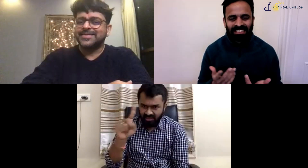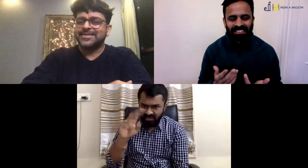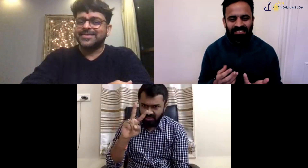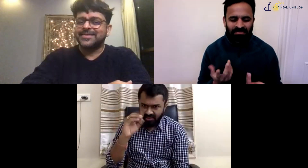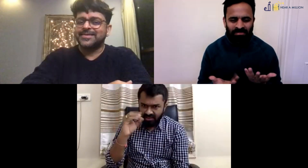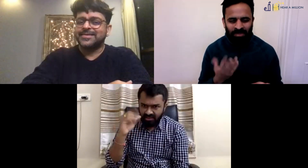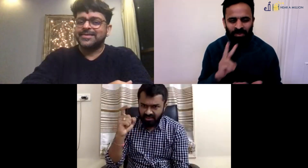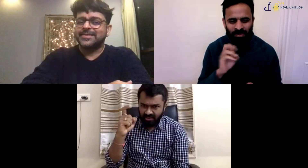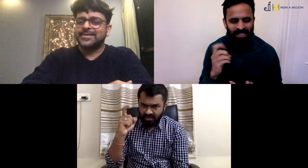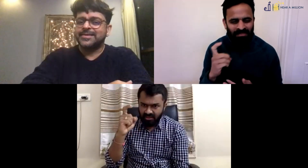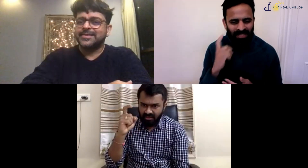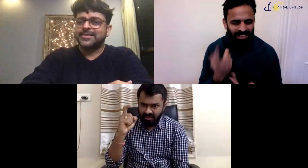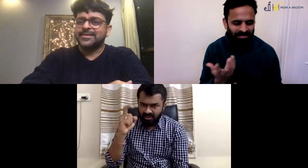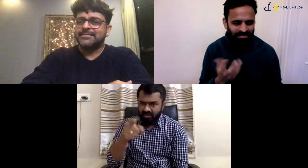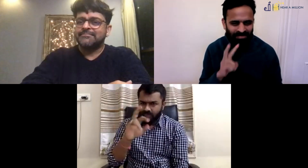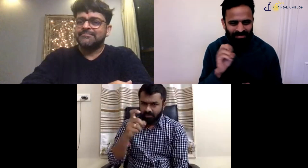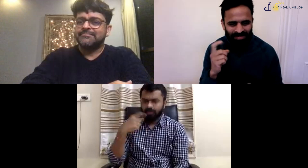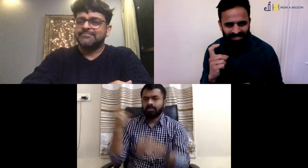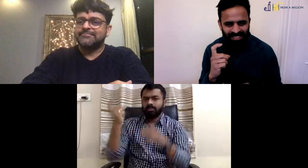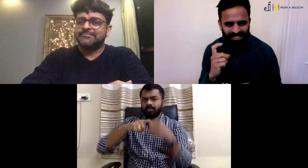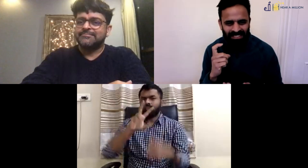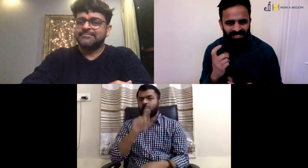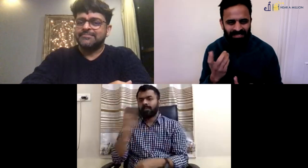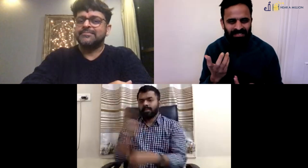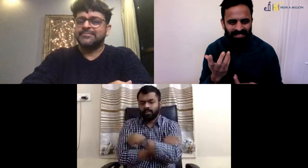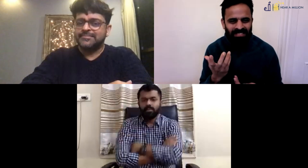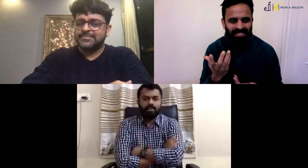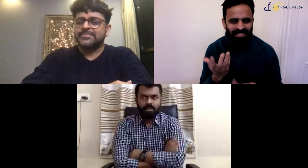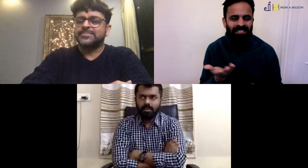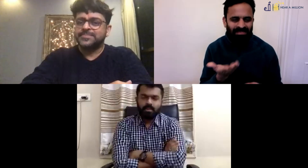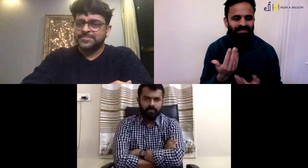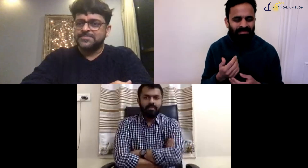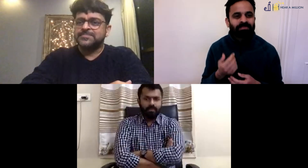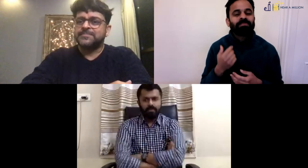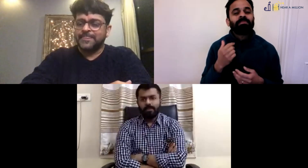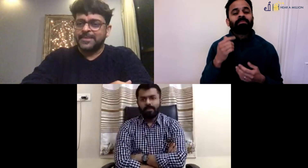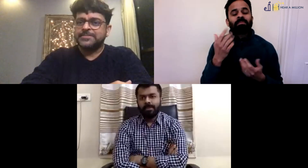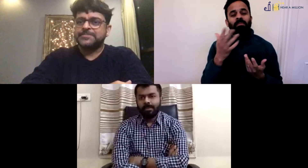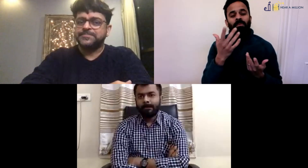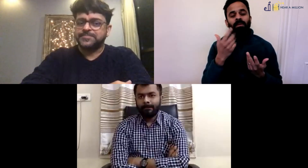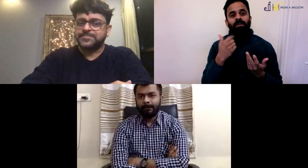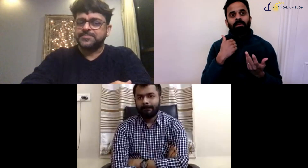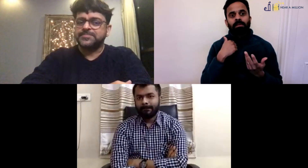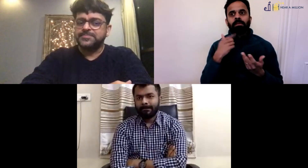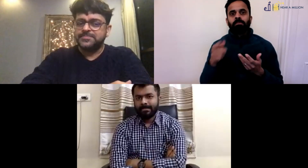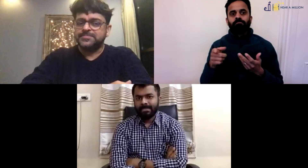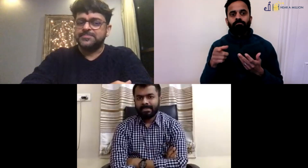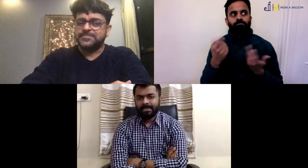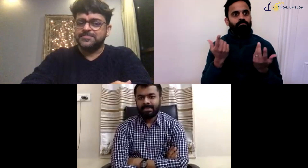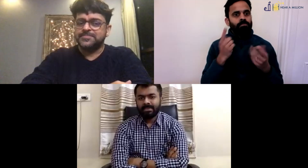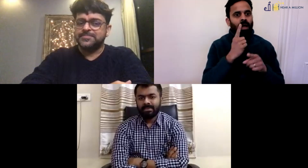Um, I think 2007-ish. I joined in 2011. Okay.